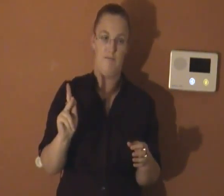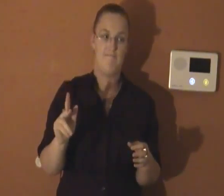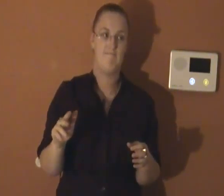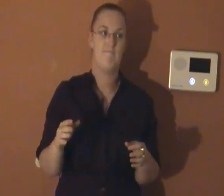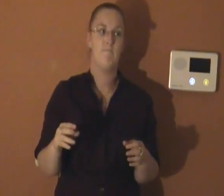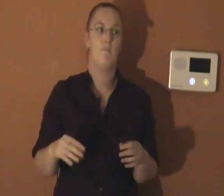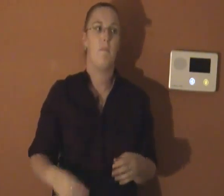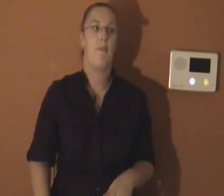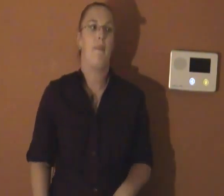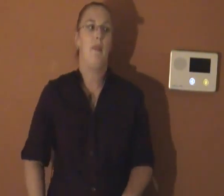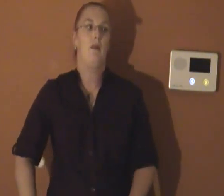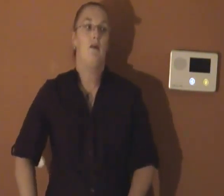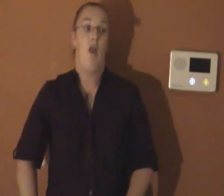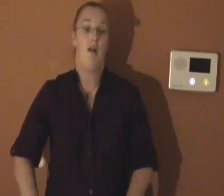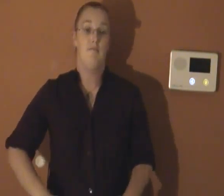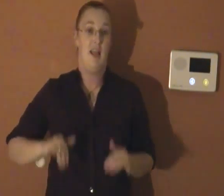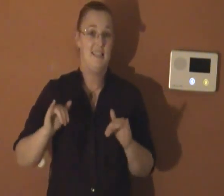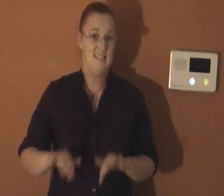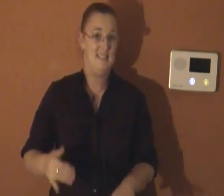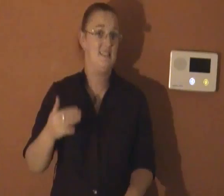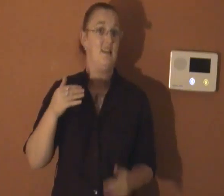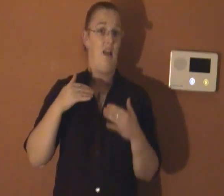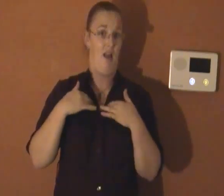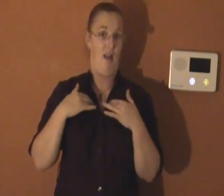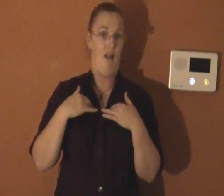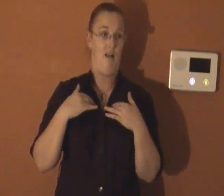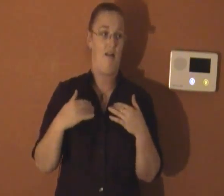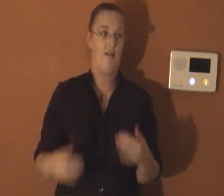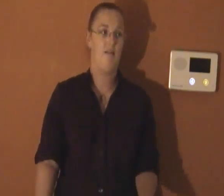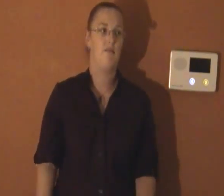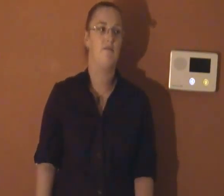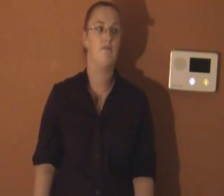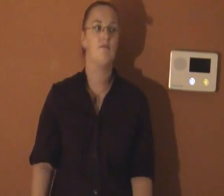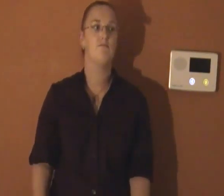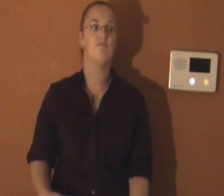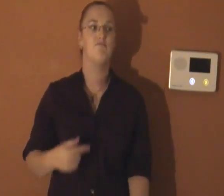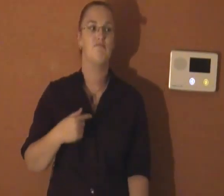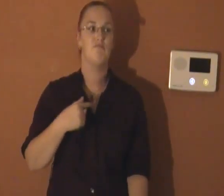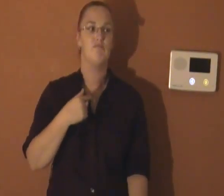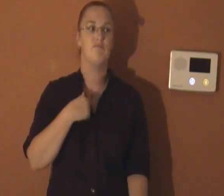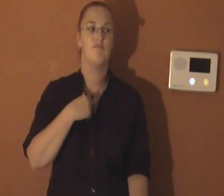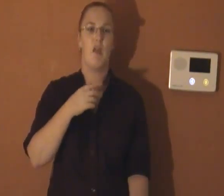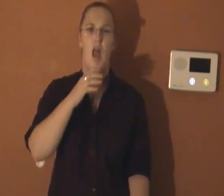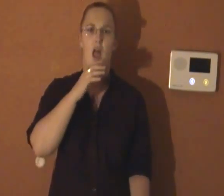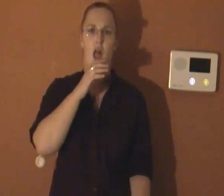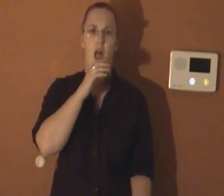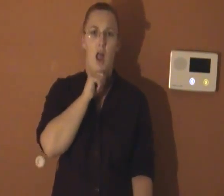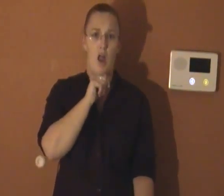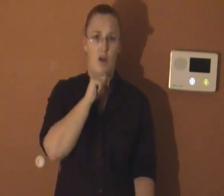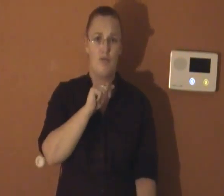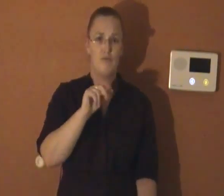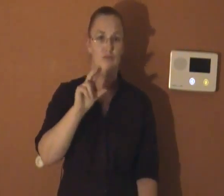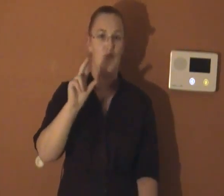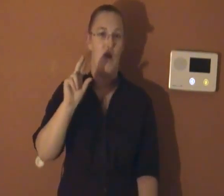When I was in my late 20s, I got the real antique bug, and I used to attend many estate